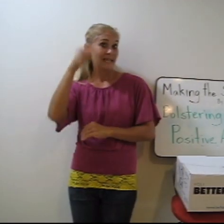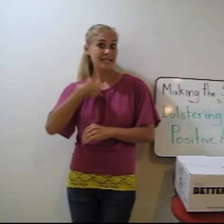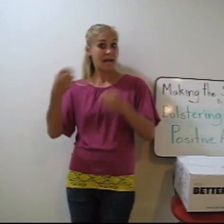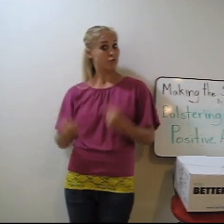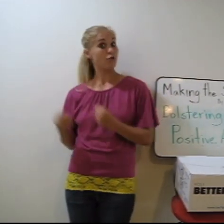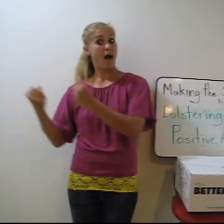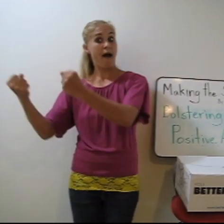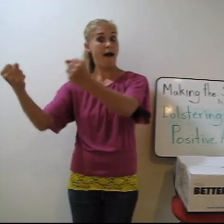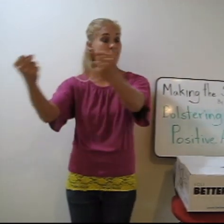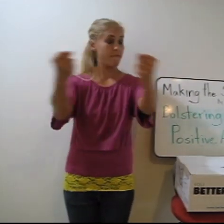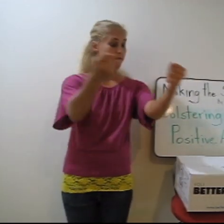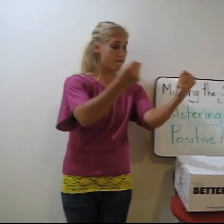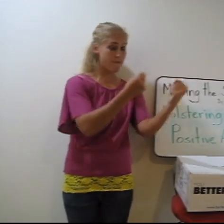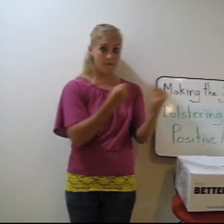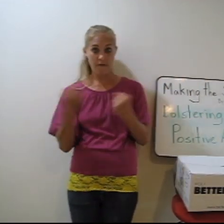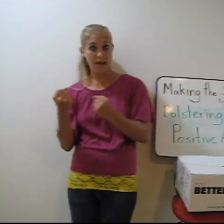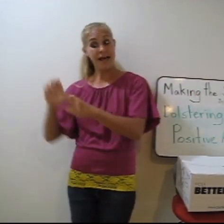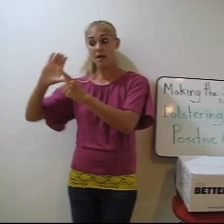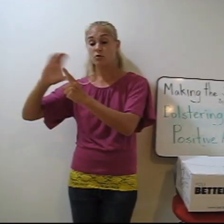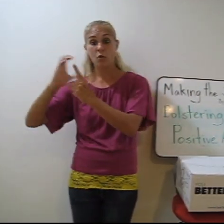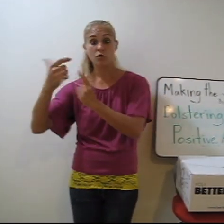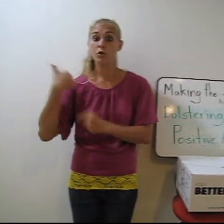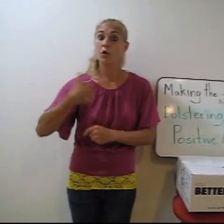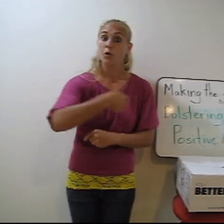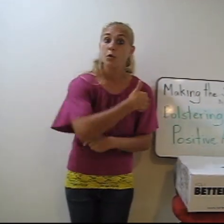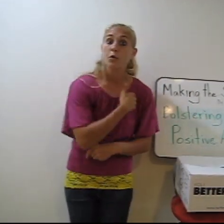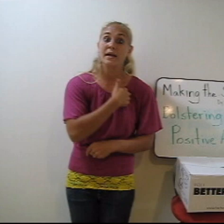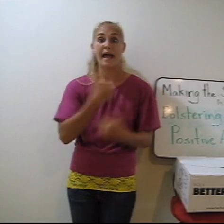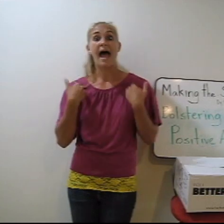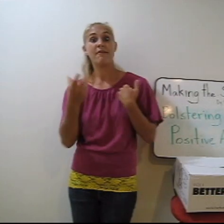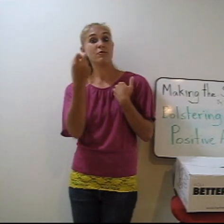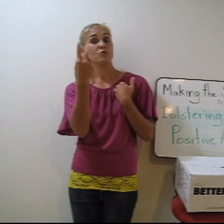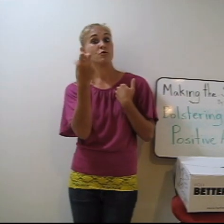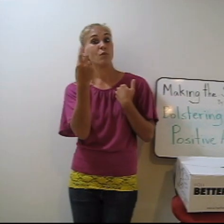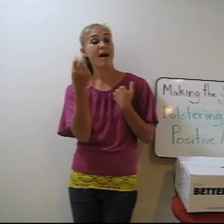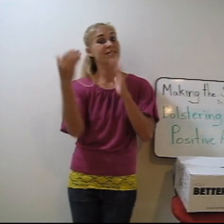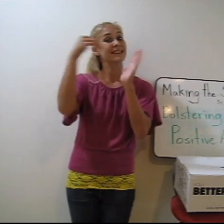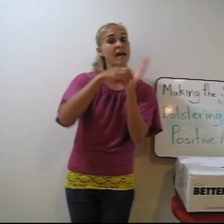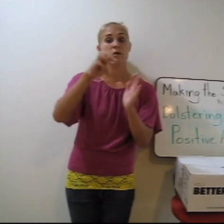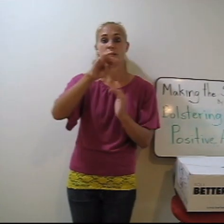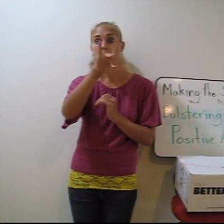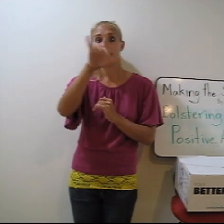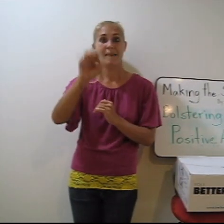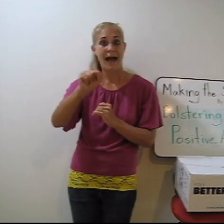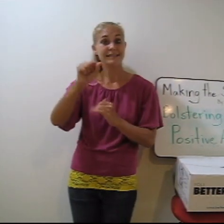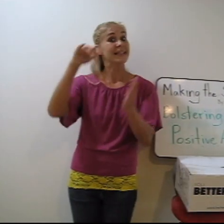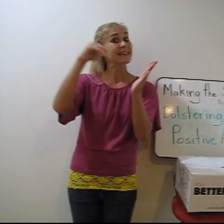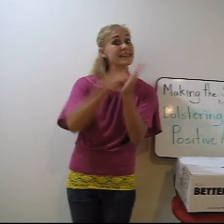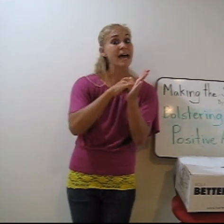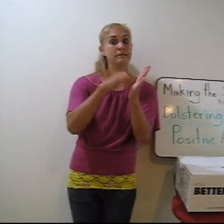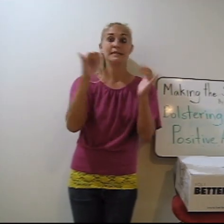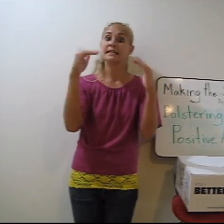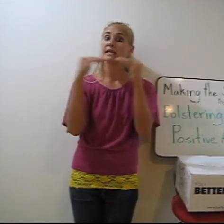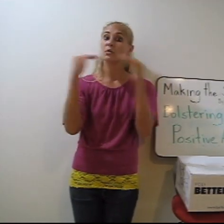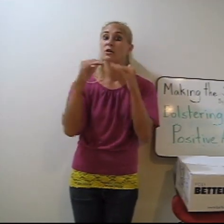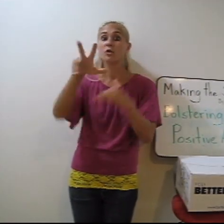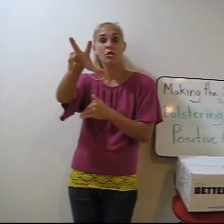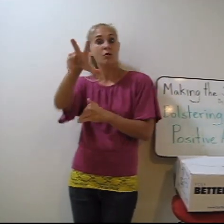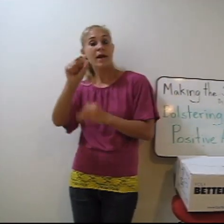around. As a society, we average 12,000 miles a year. That's 300 hours of feeding time. Brian Tracy taught me